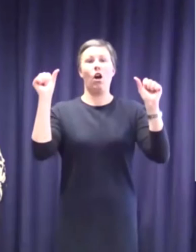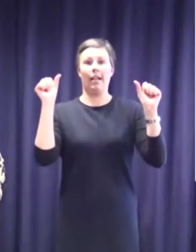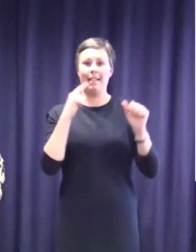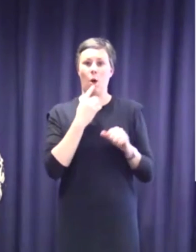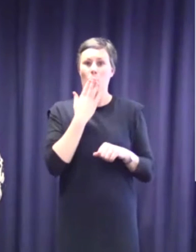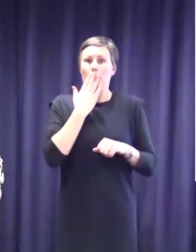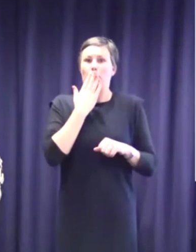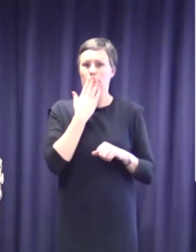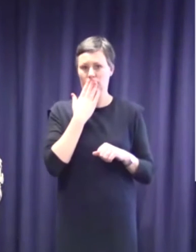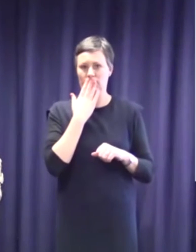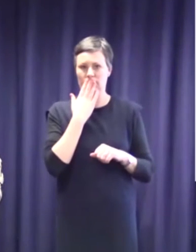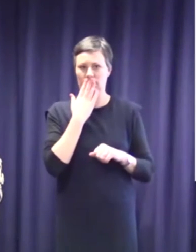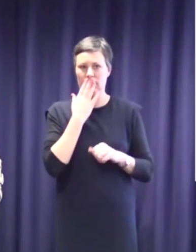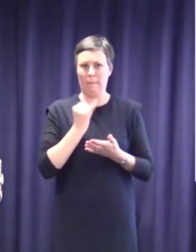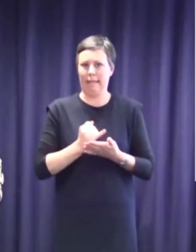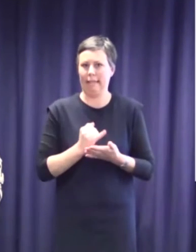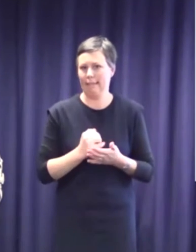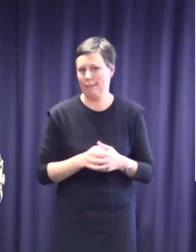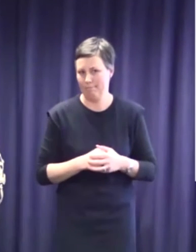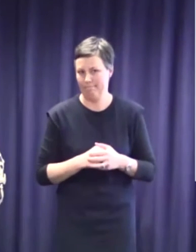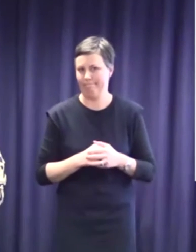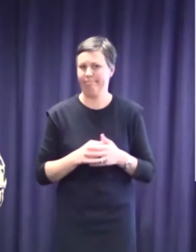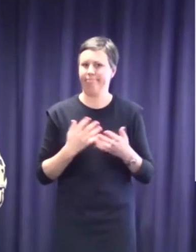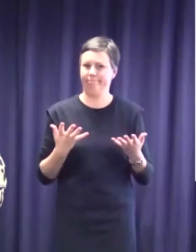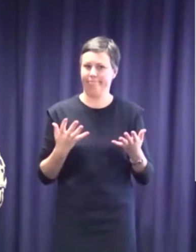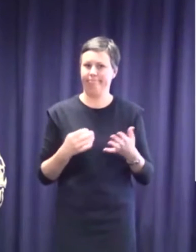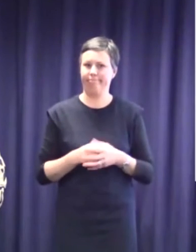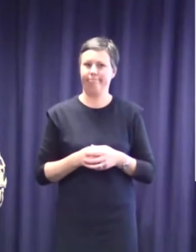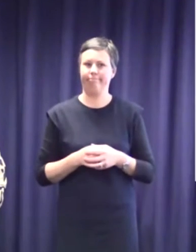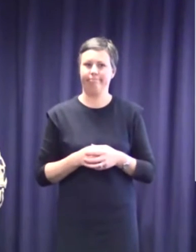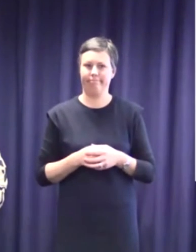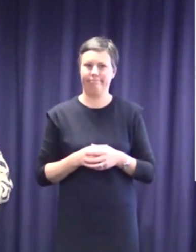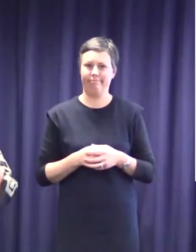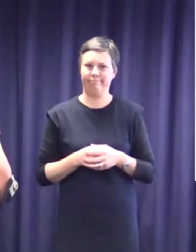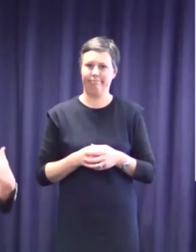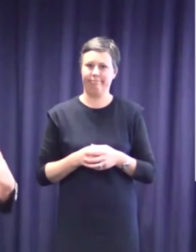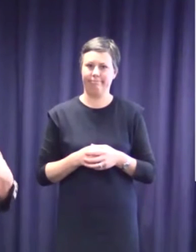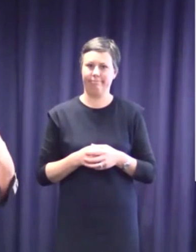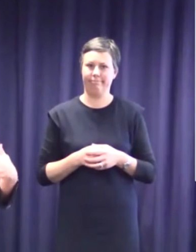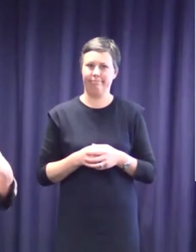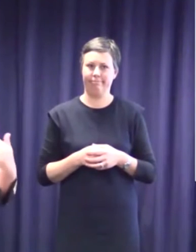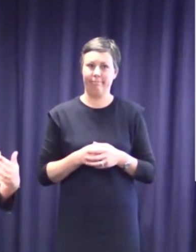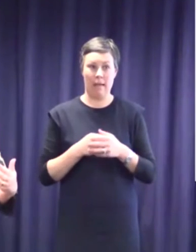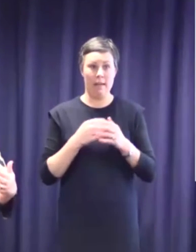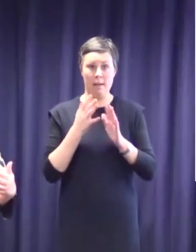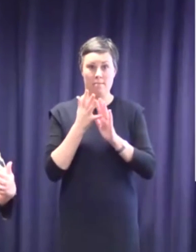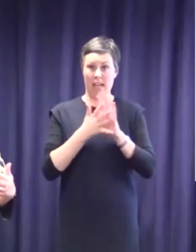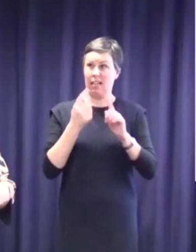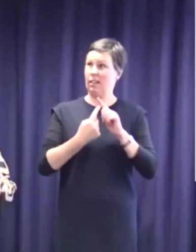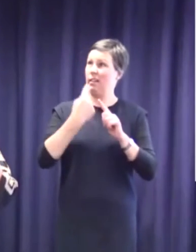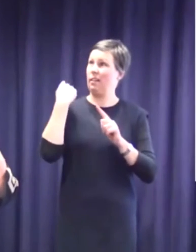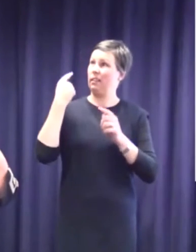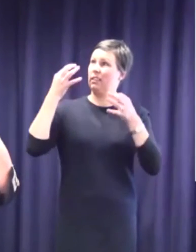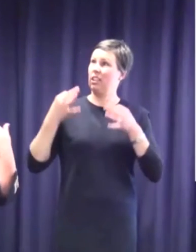whoops, might have got that wrong. So in not so many words. So what does that mean going